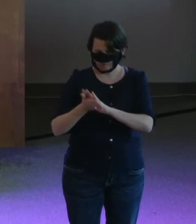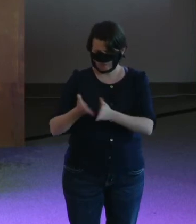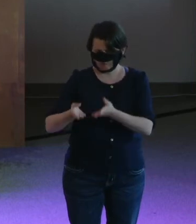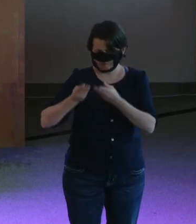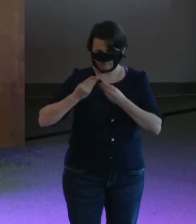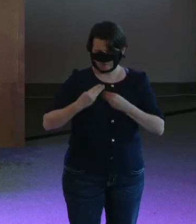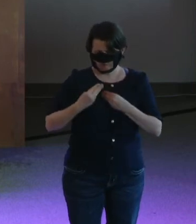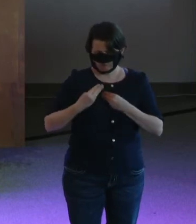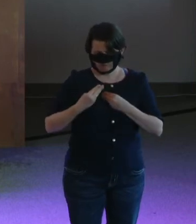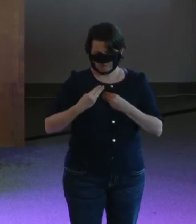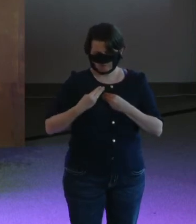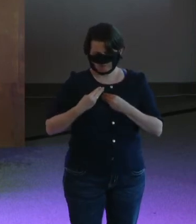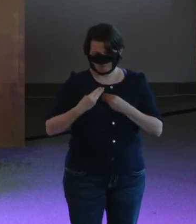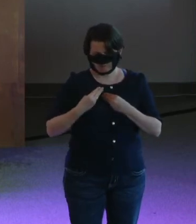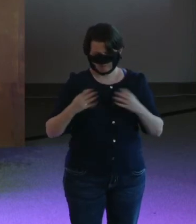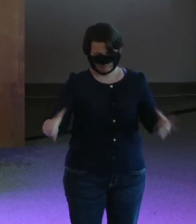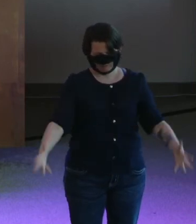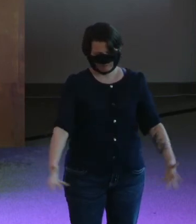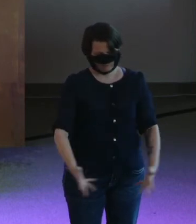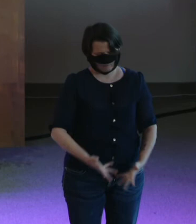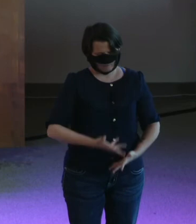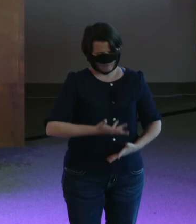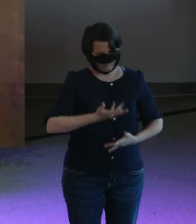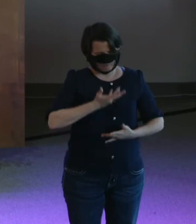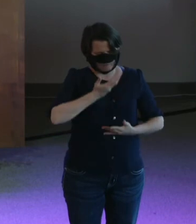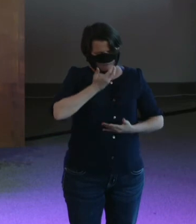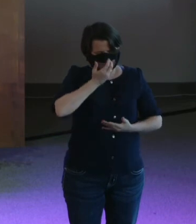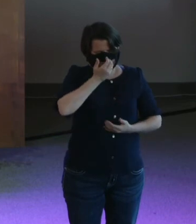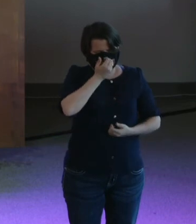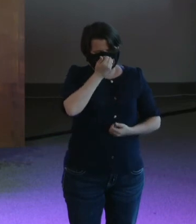forgiveness. Deep breath again.